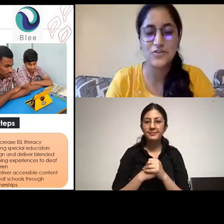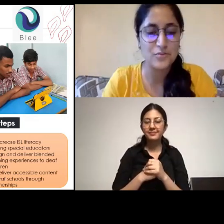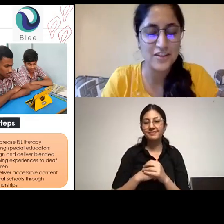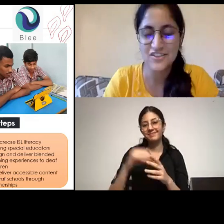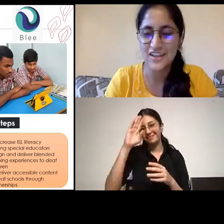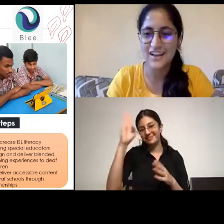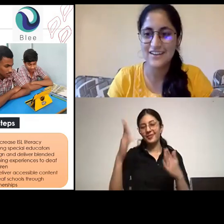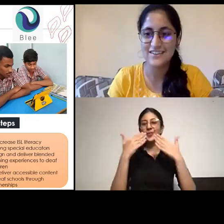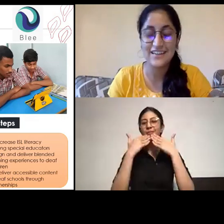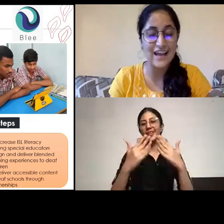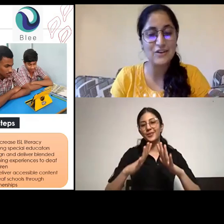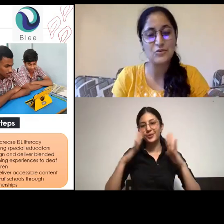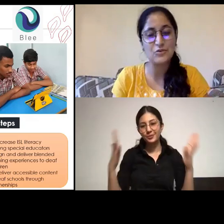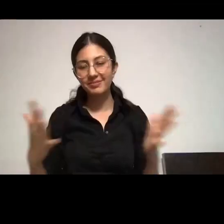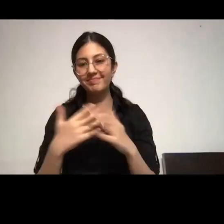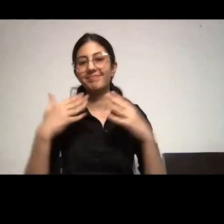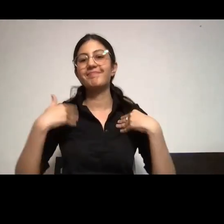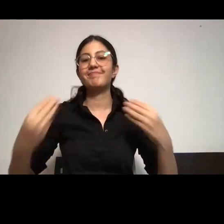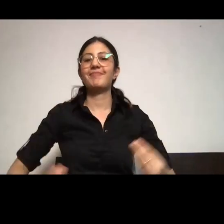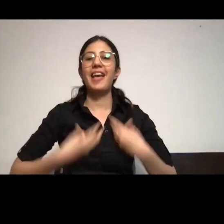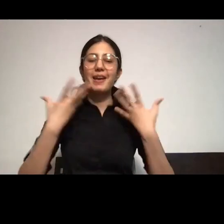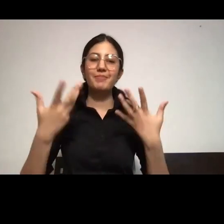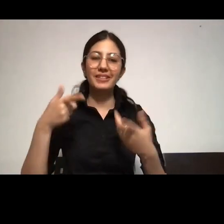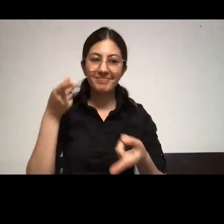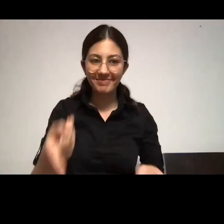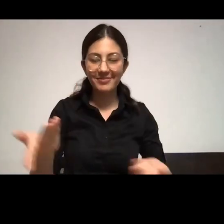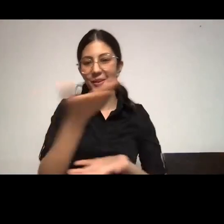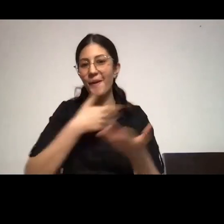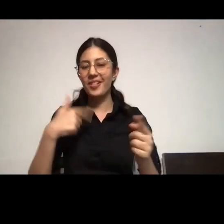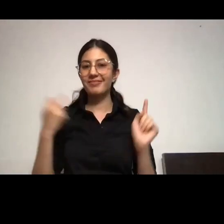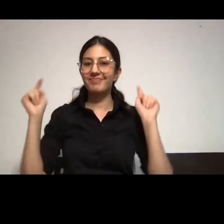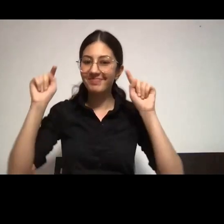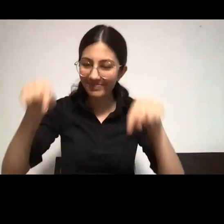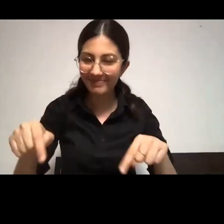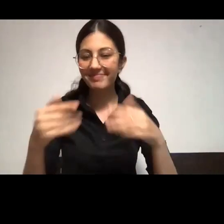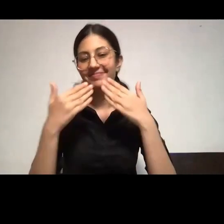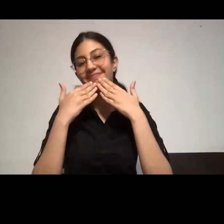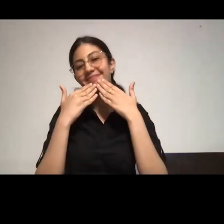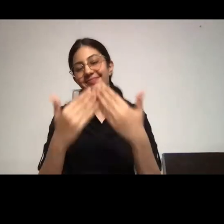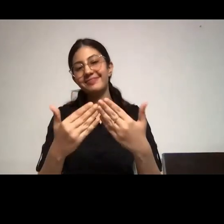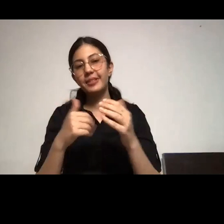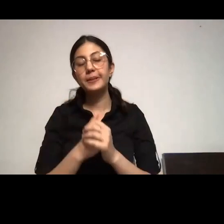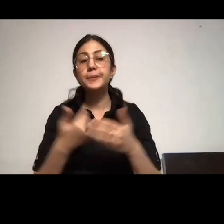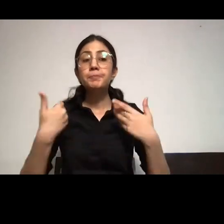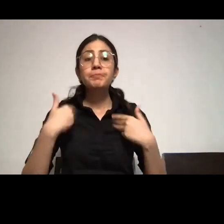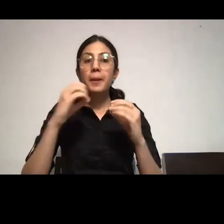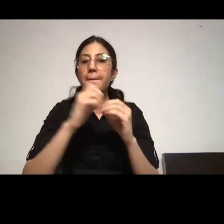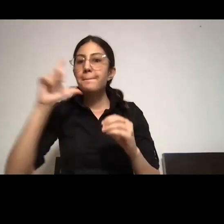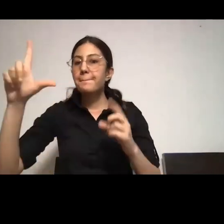Thank you so much, and glad to be a part of the platform as always. So we are BleTech